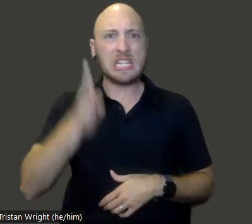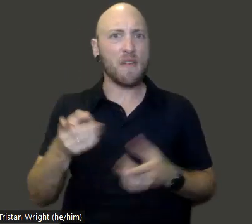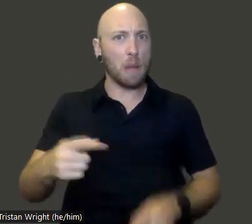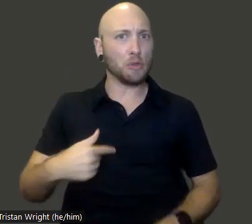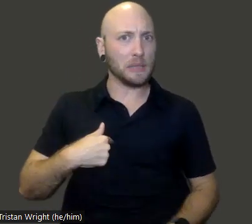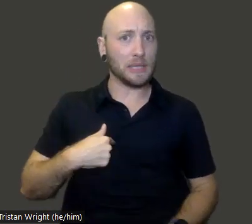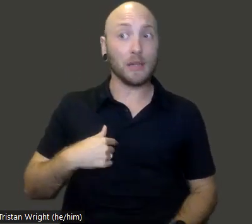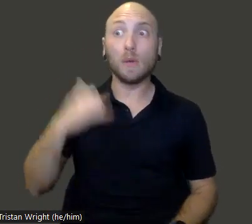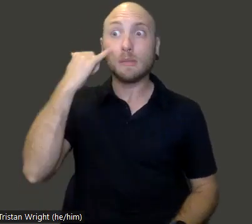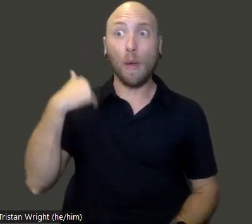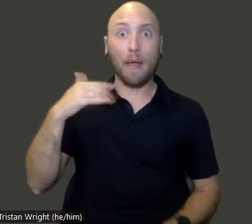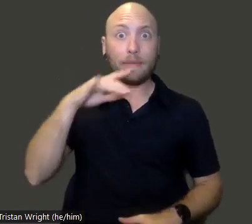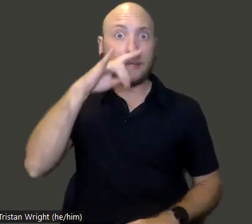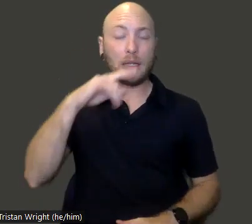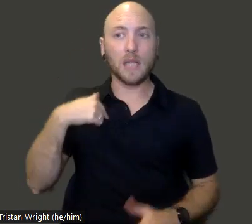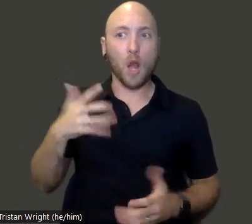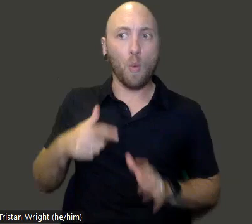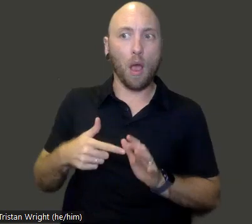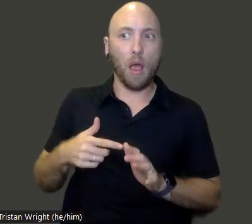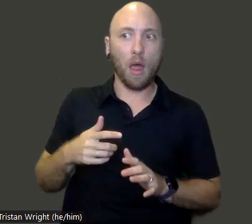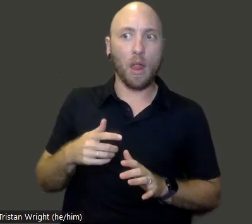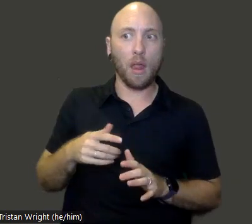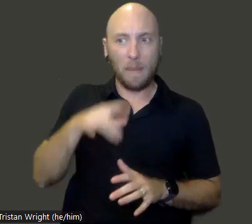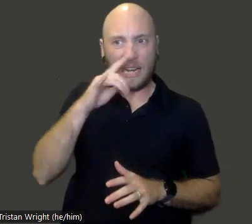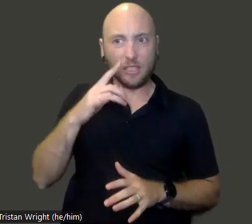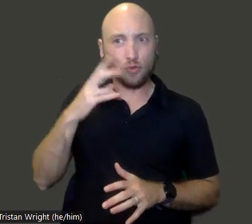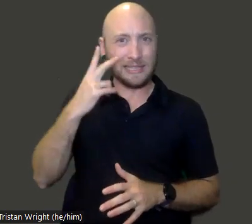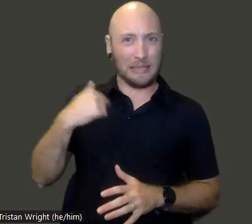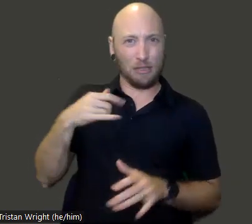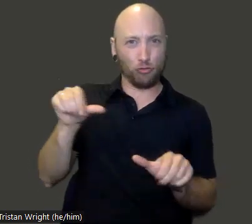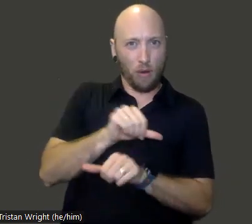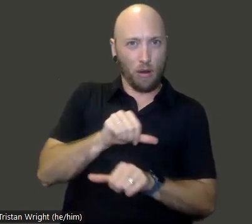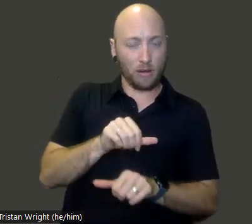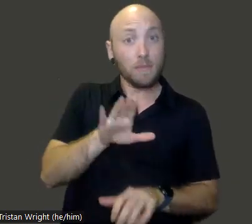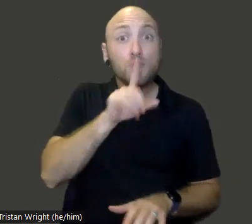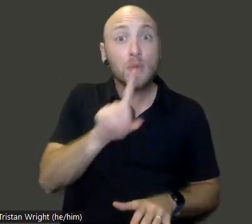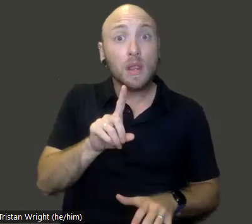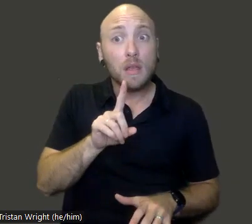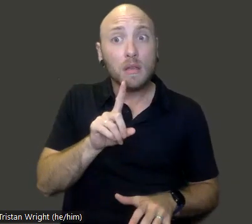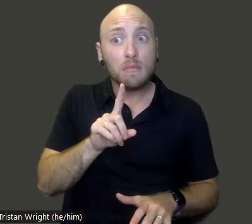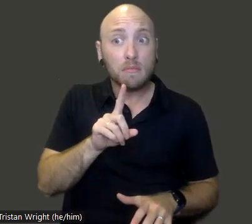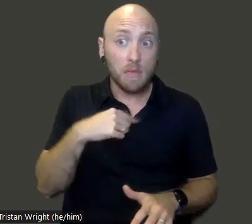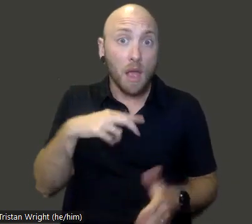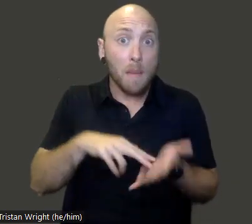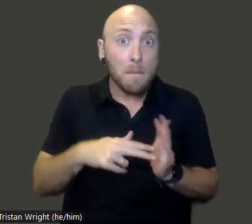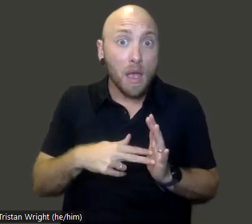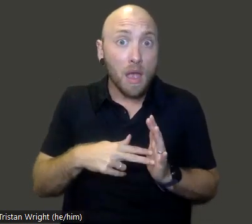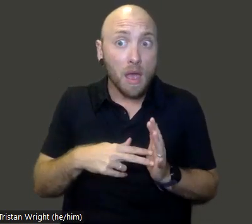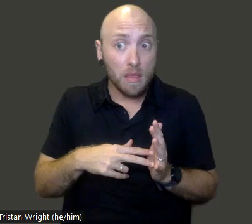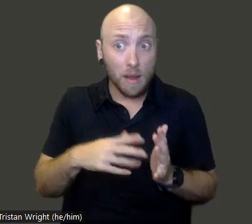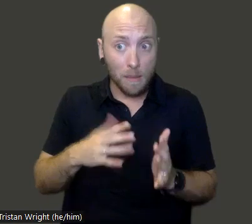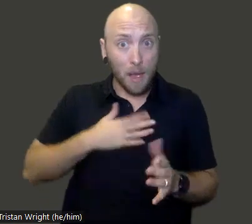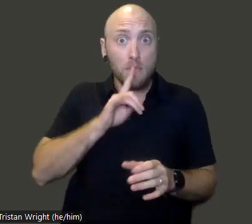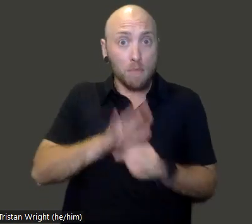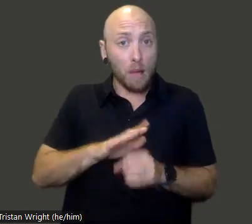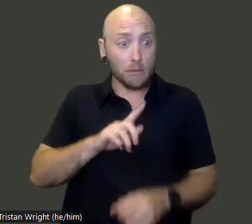to my kids, you know, and really meaning it. And that was the first time that I really made a promise about alcohol, you know,